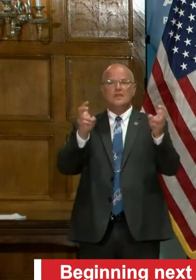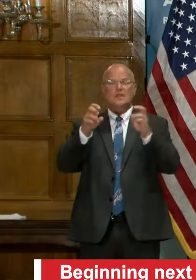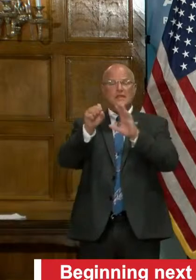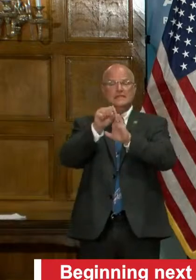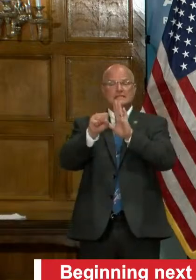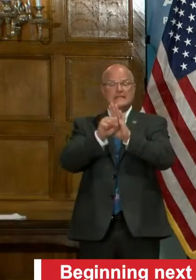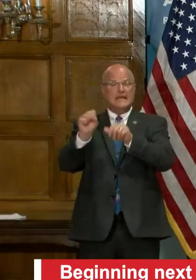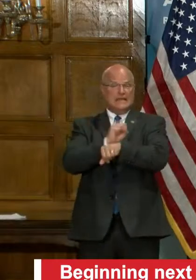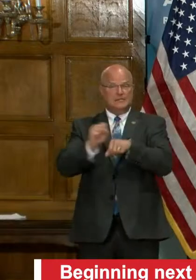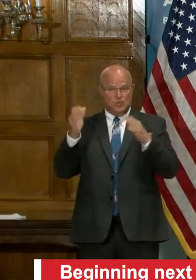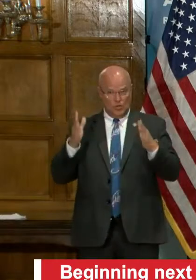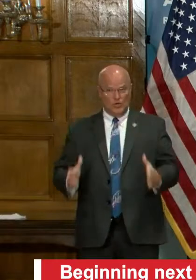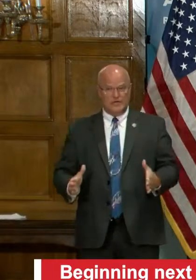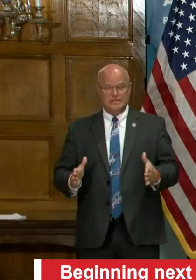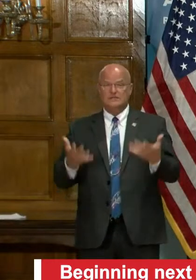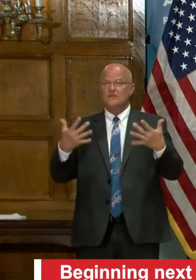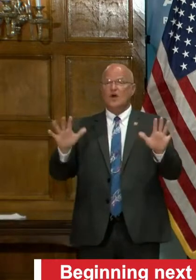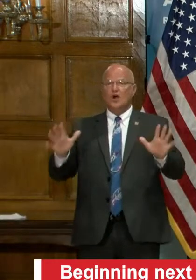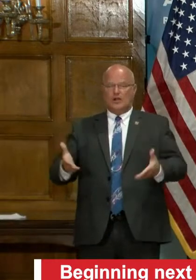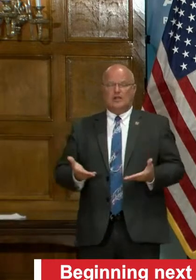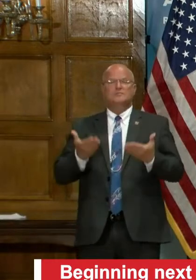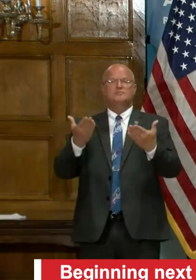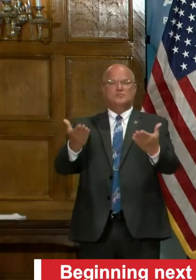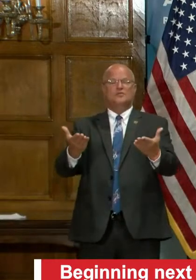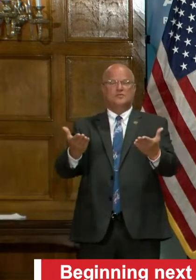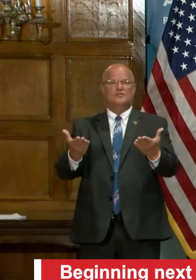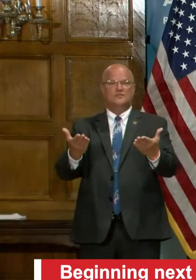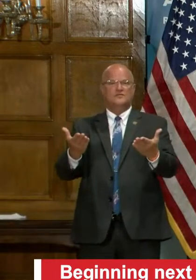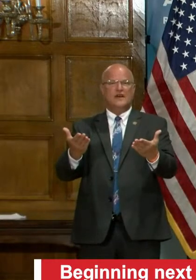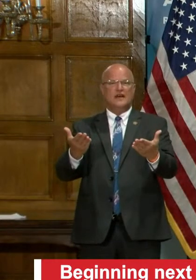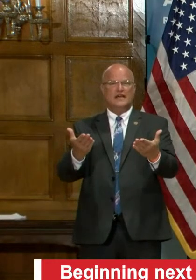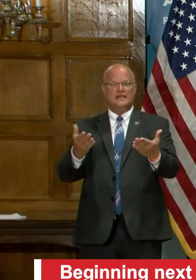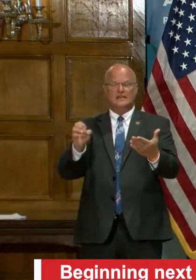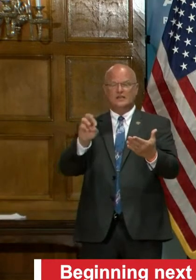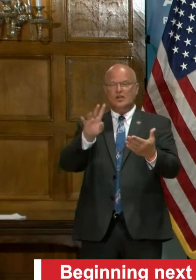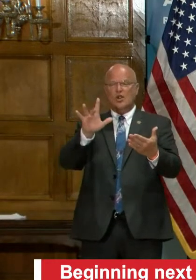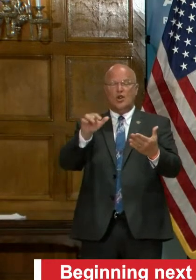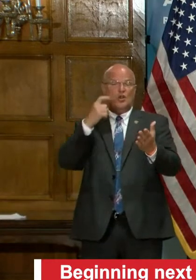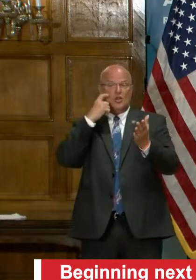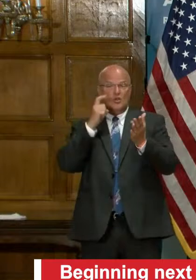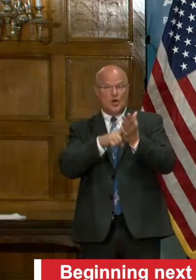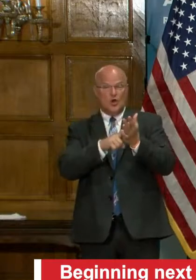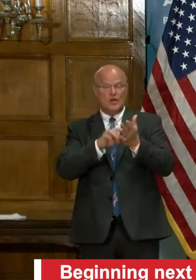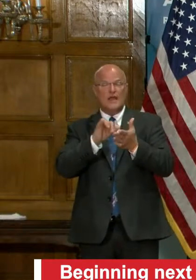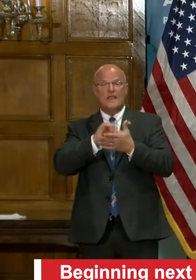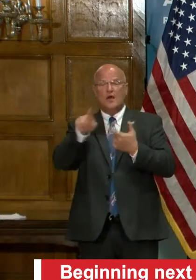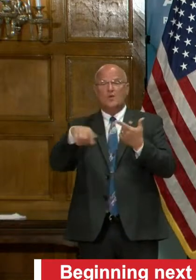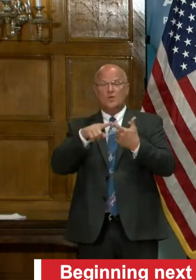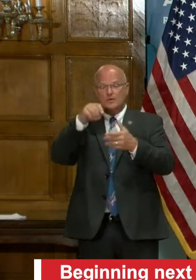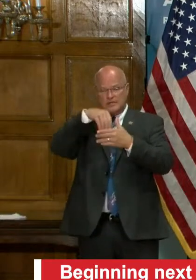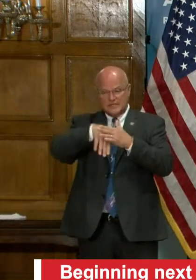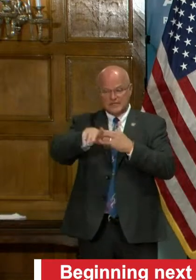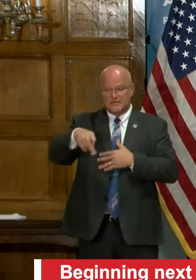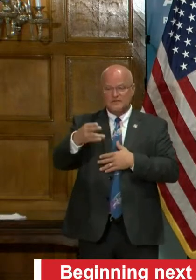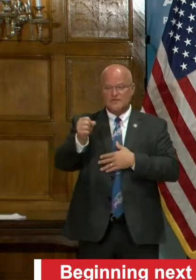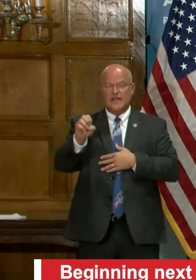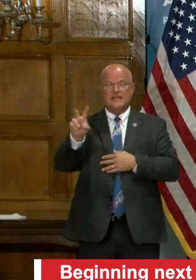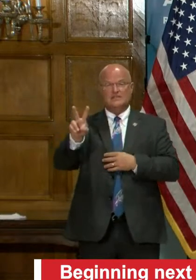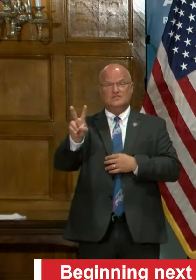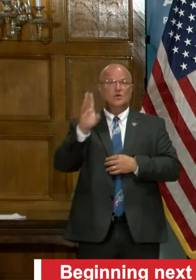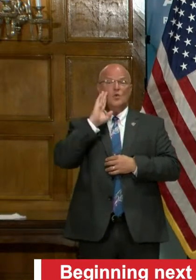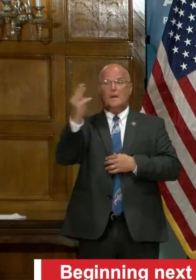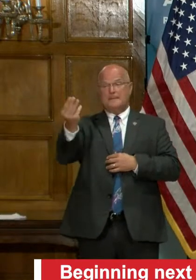state employees, we've already provided early notice to them that when we enter phase 2, which we